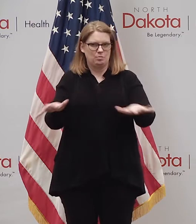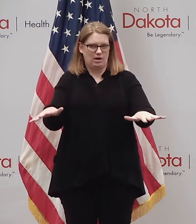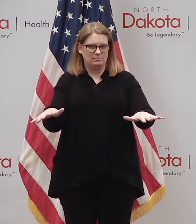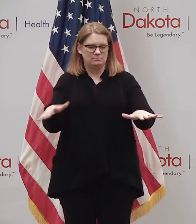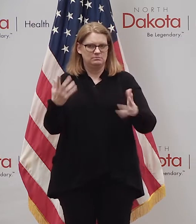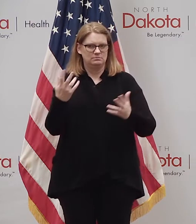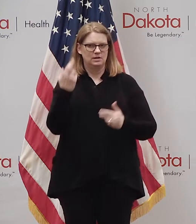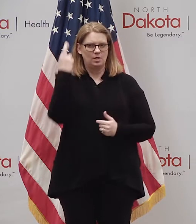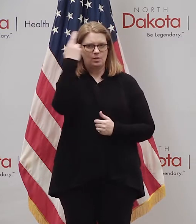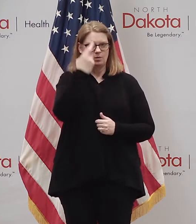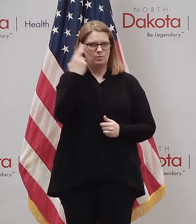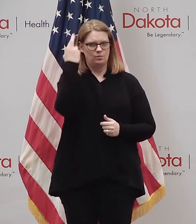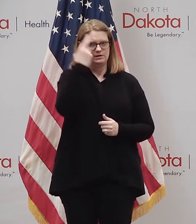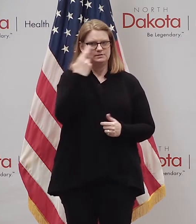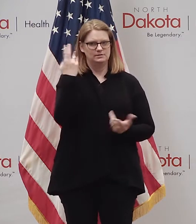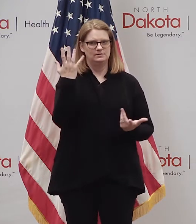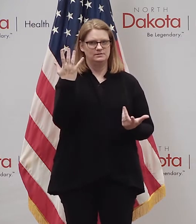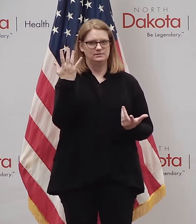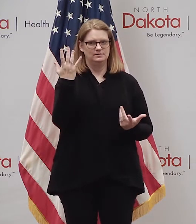why we've got